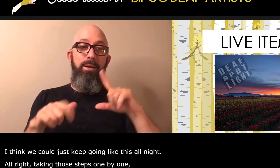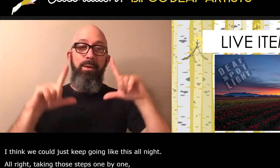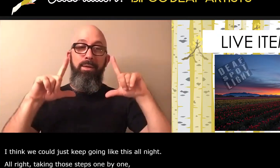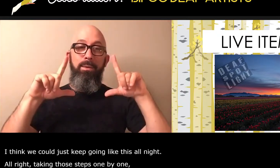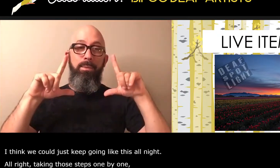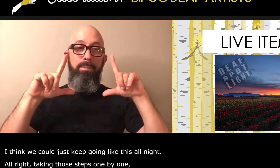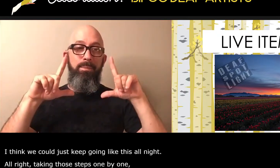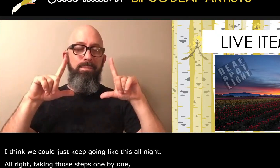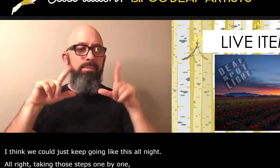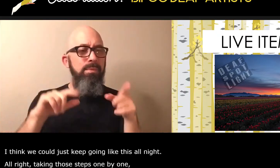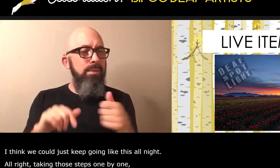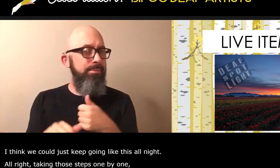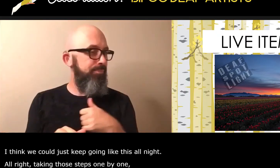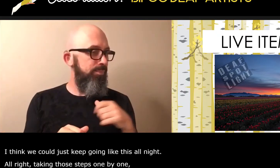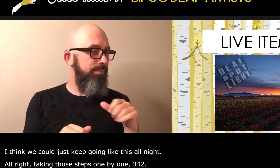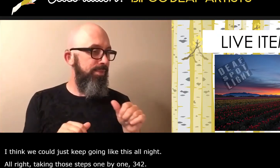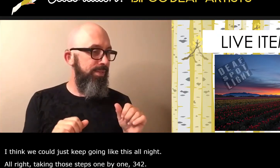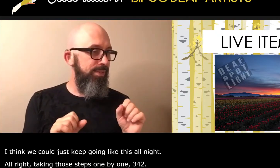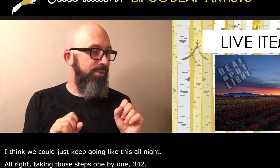Remember,